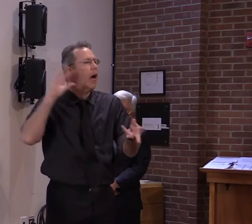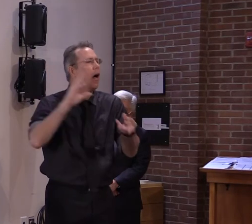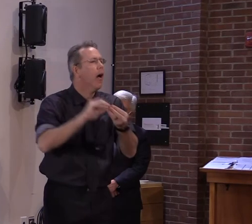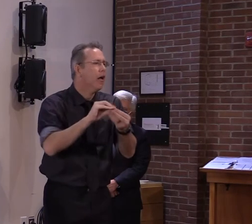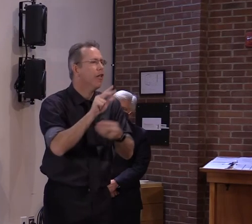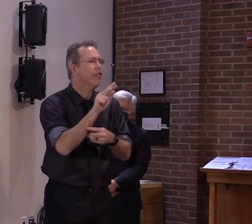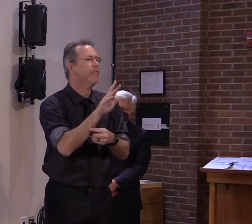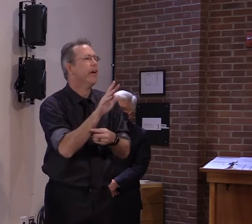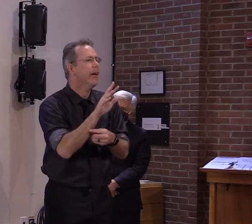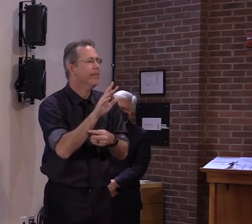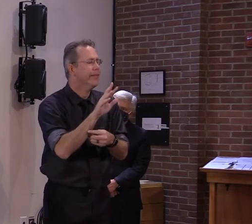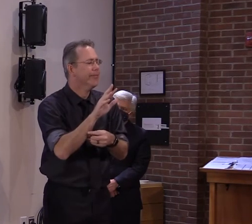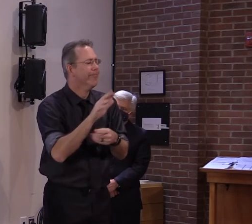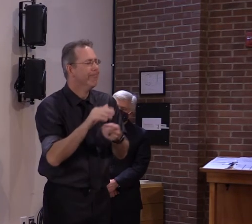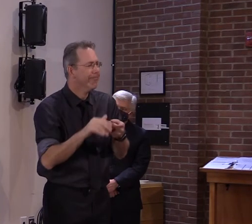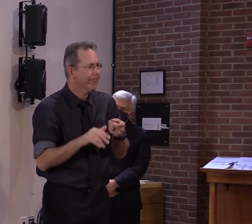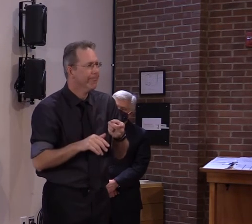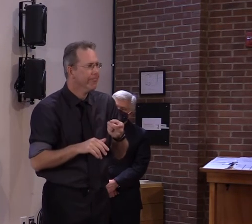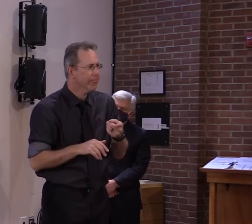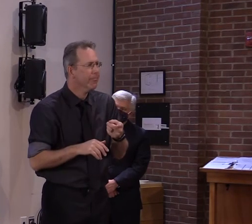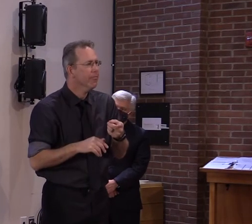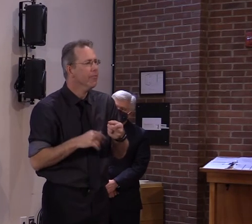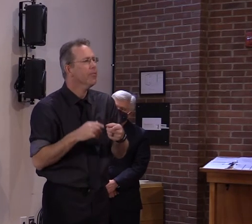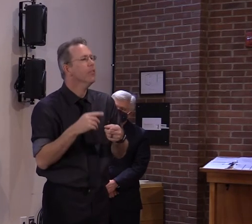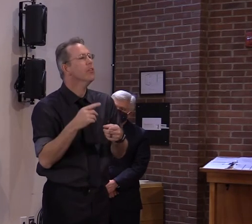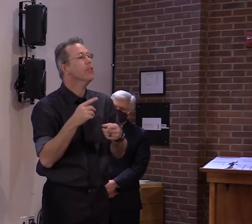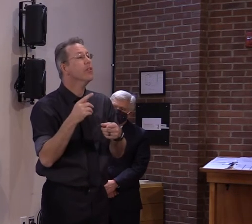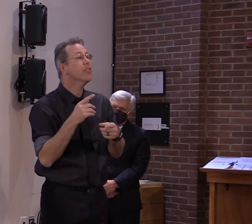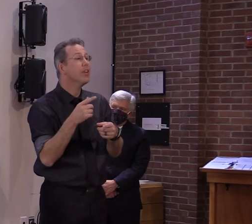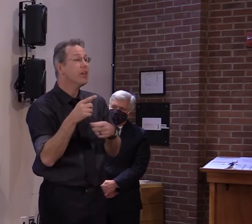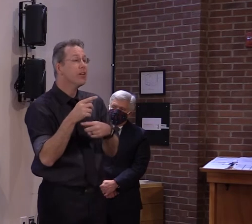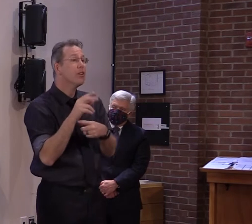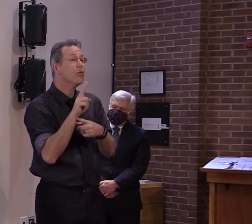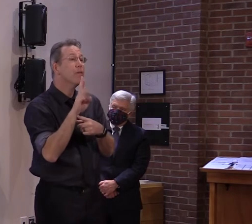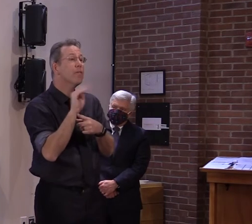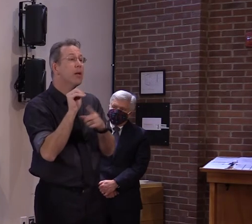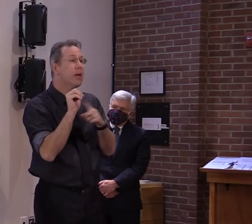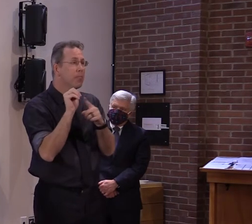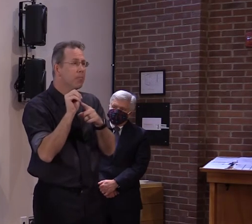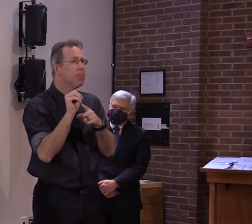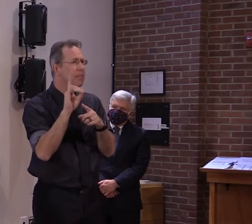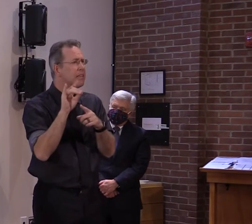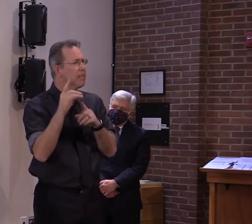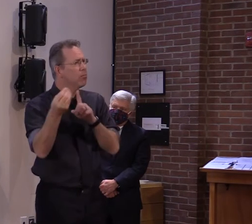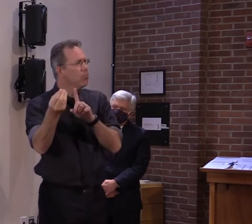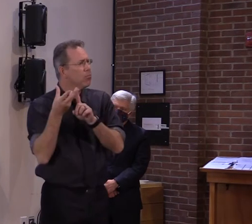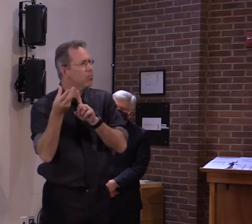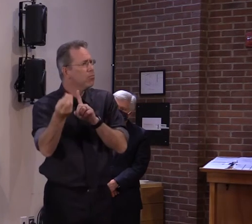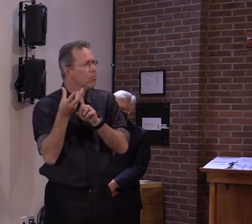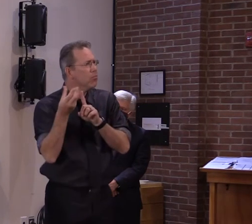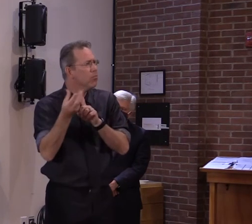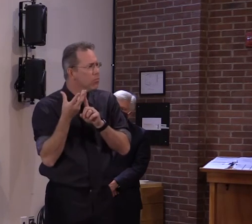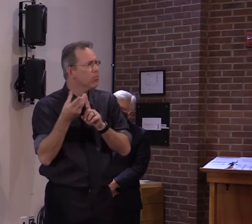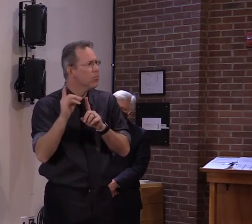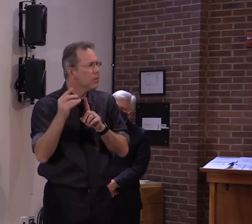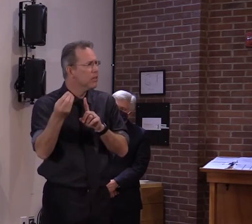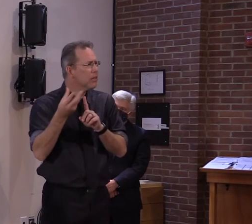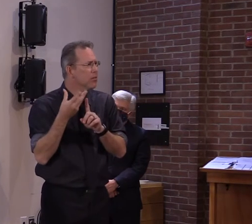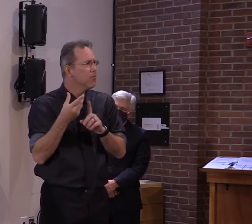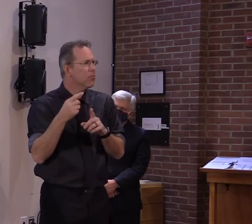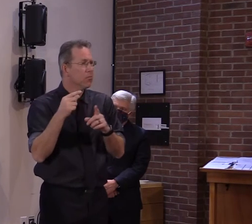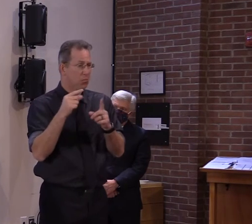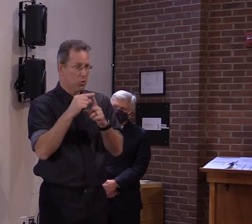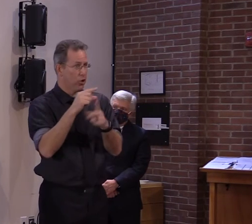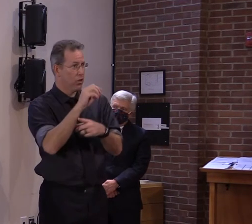they've been keeping in close touch with us. We haven't used the word outbreak necessarily. There are off-campus students who have